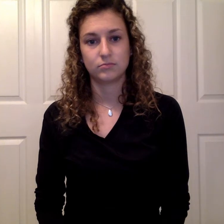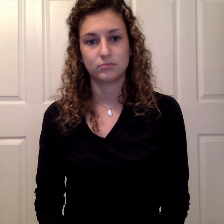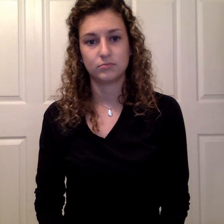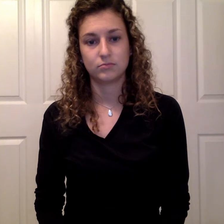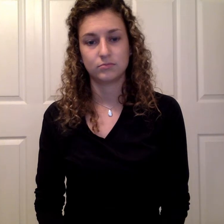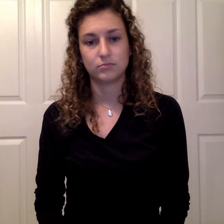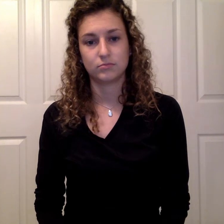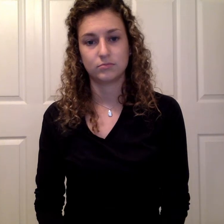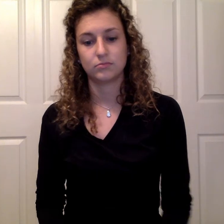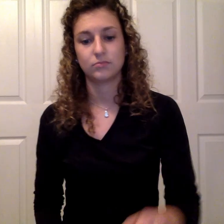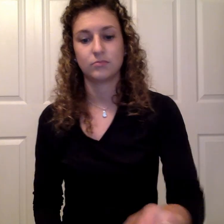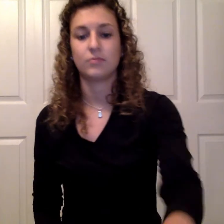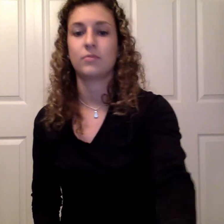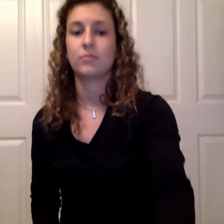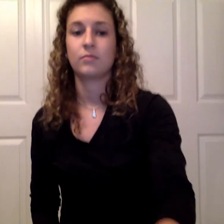from home.